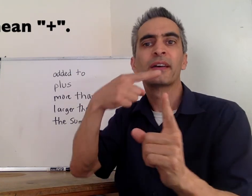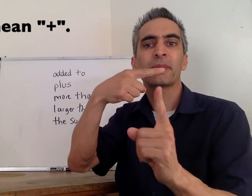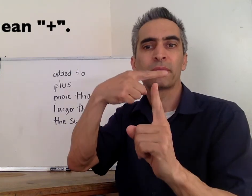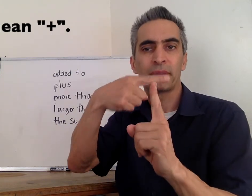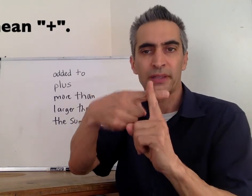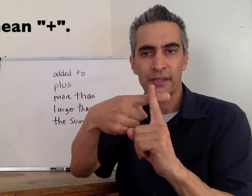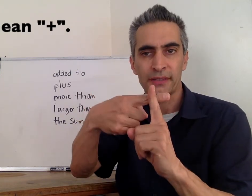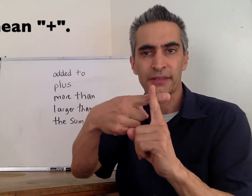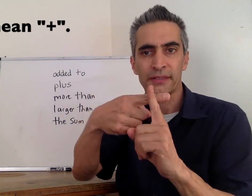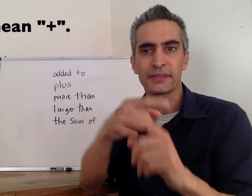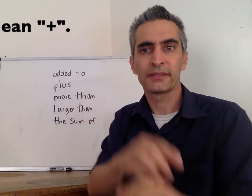Plus. Plus.